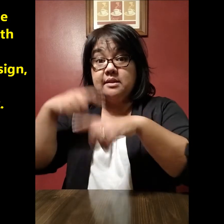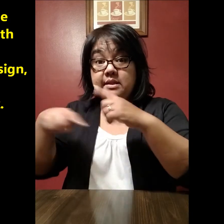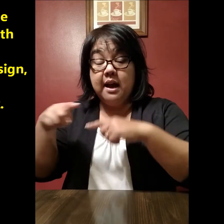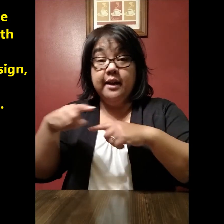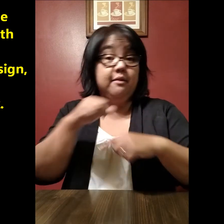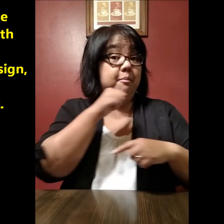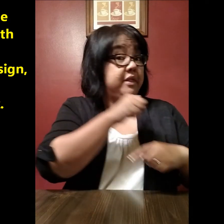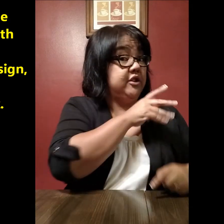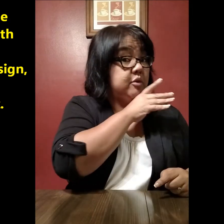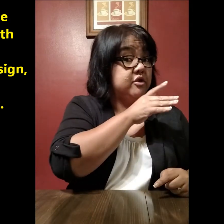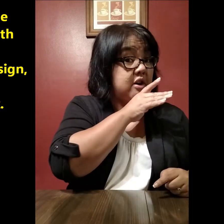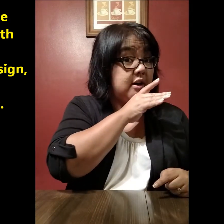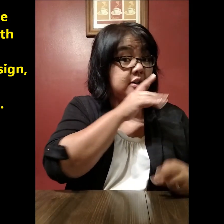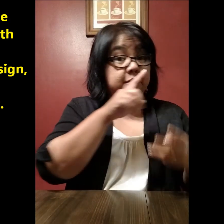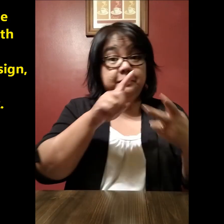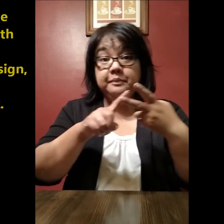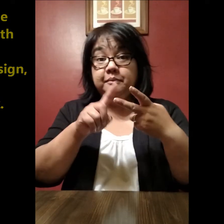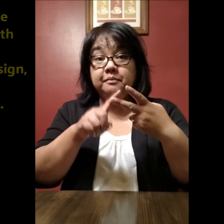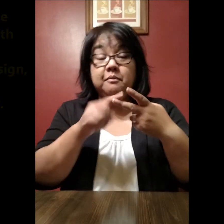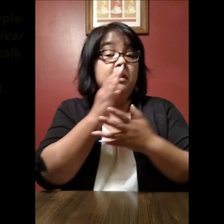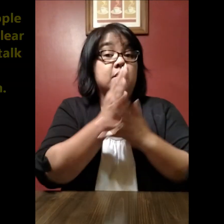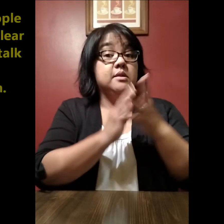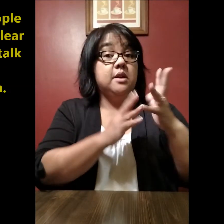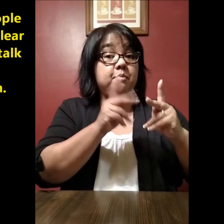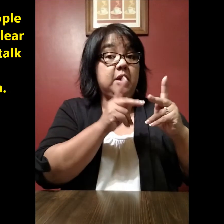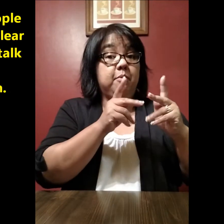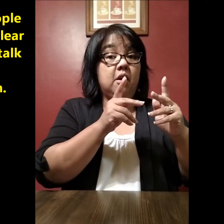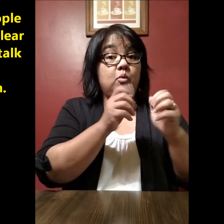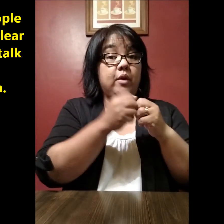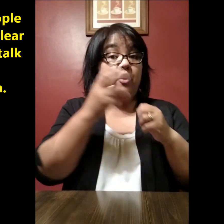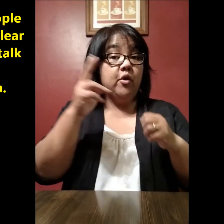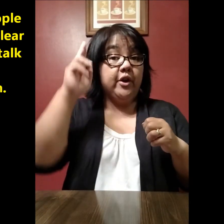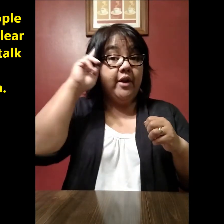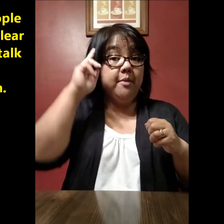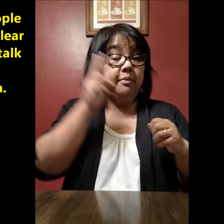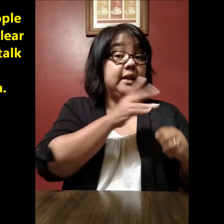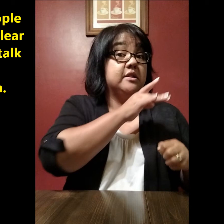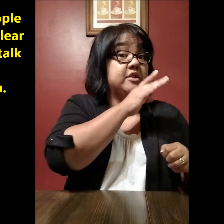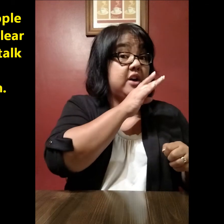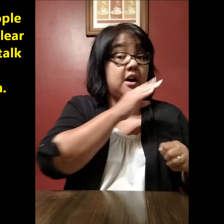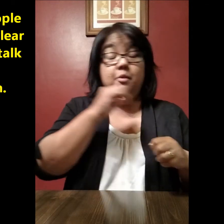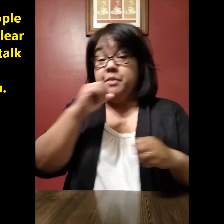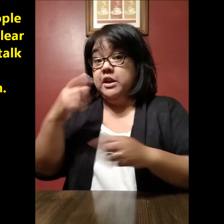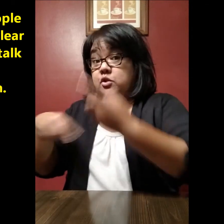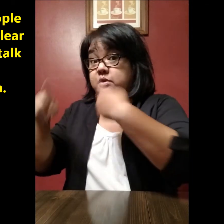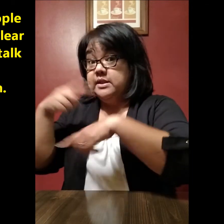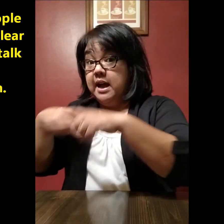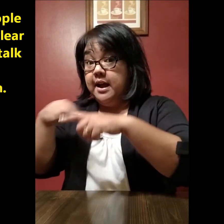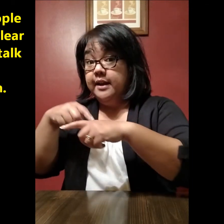sign, but they don't talk. Some people with cochlear implants talk, but they don't sign.